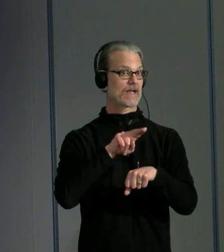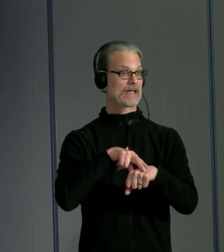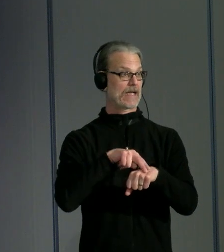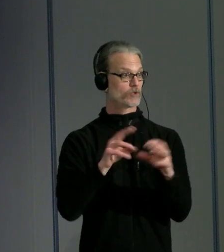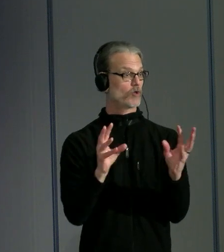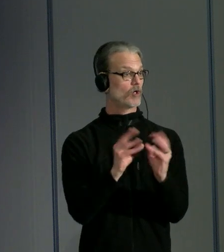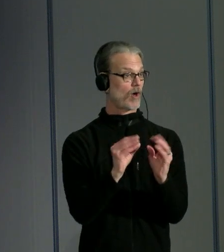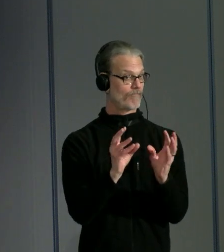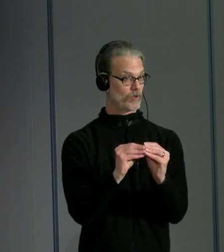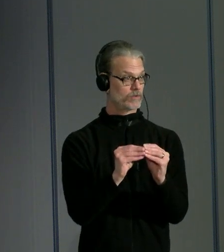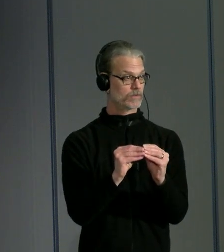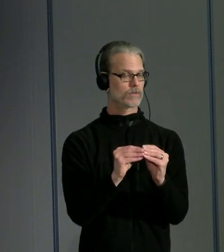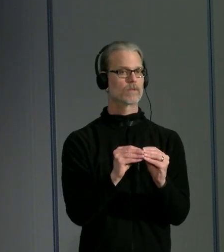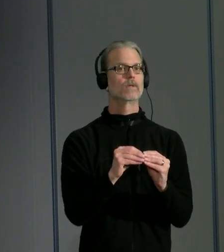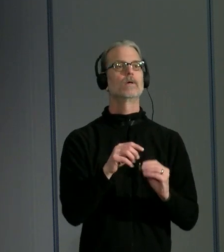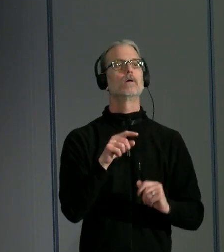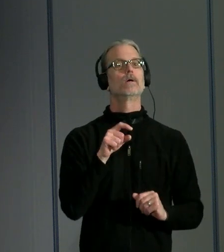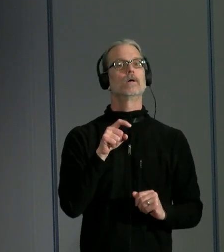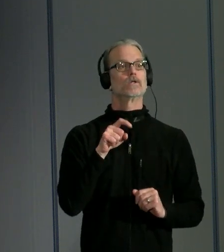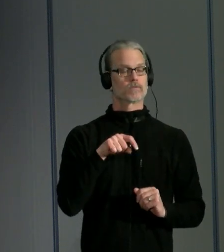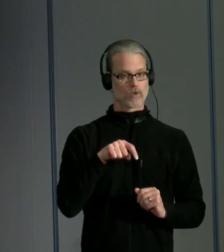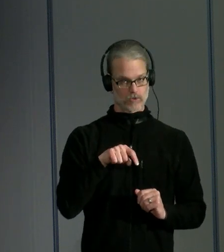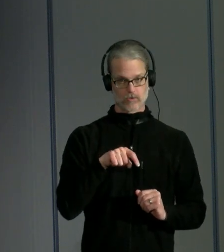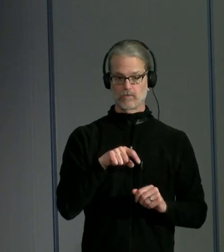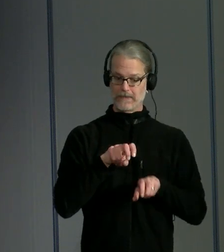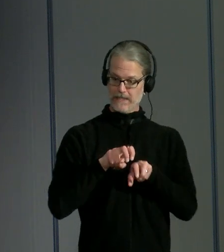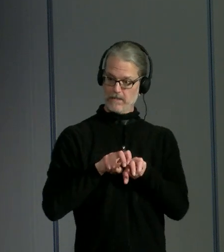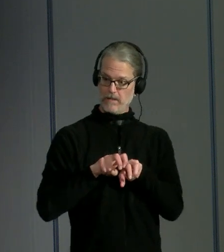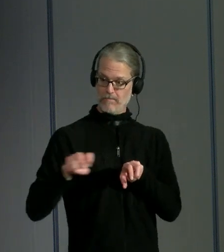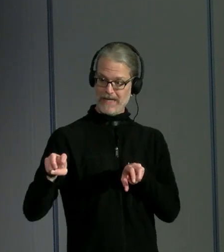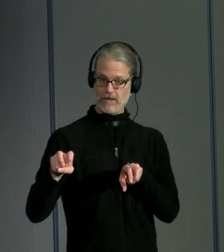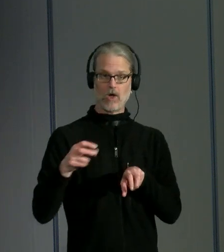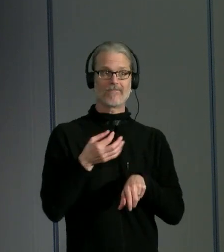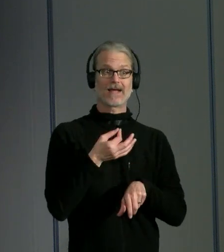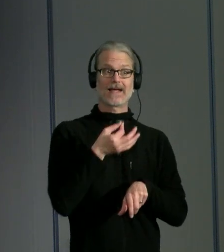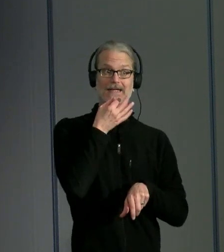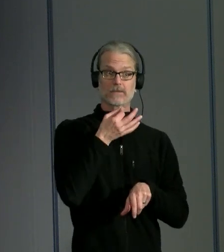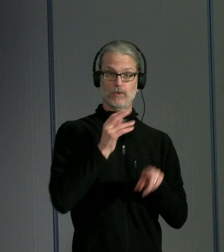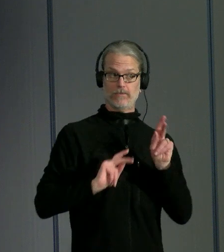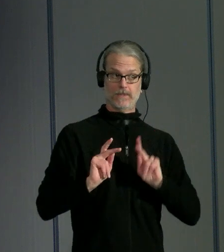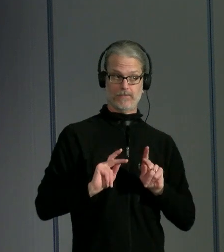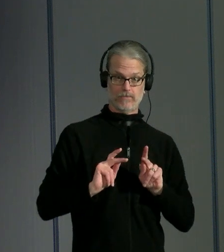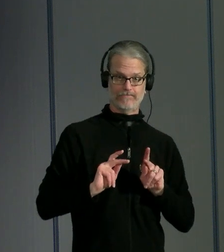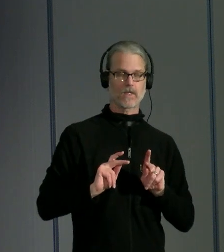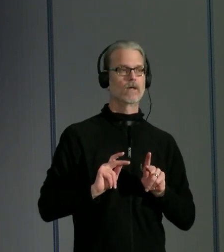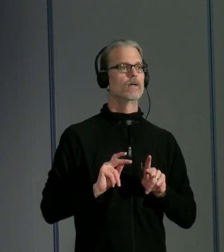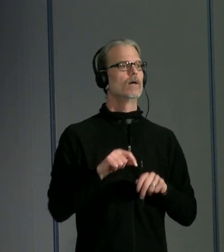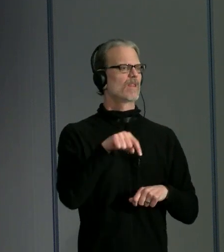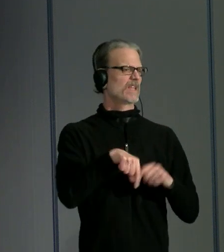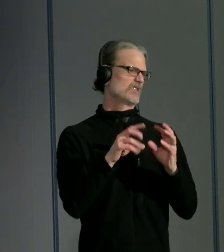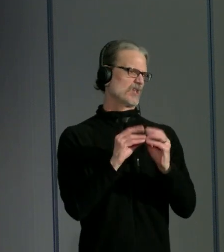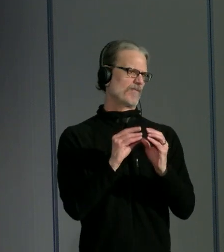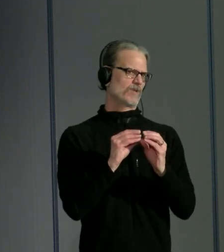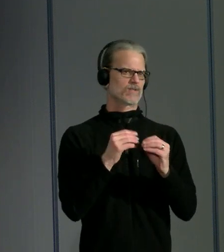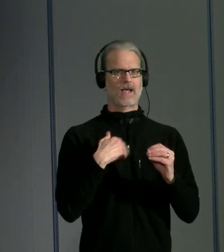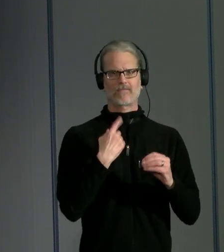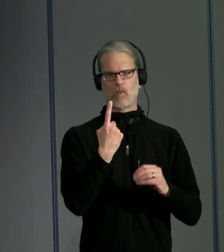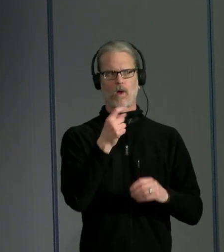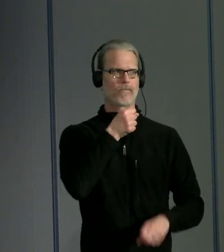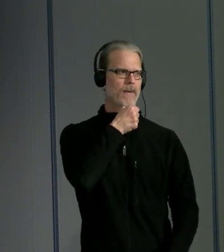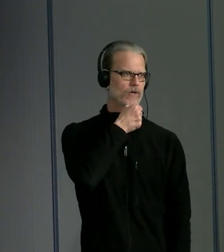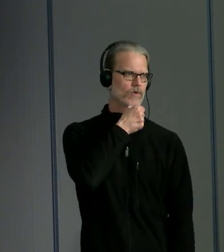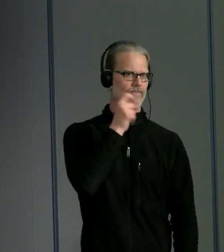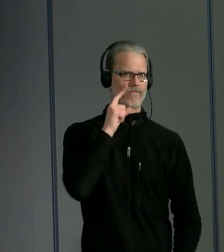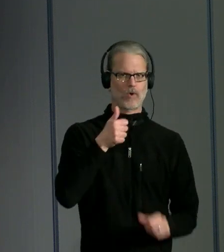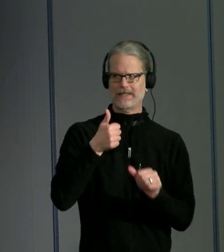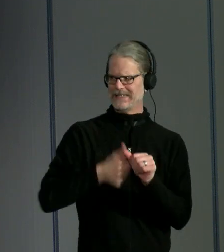one. She was to be on an expert panel. Now, typically at this conference, some conferences have one microphone for